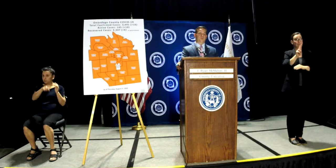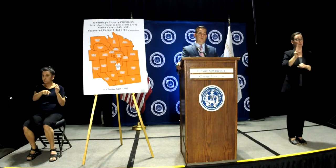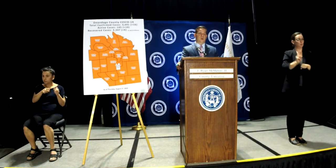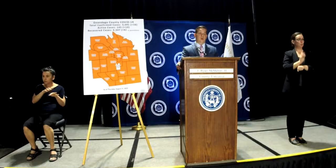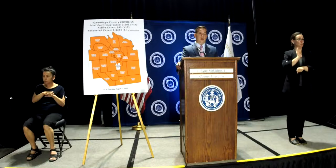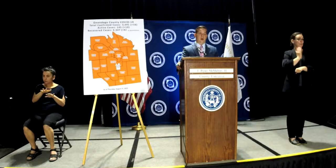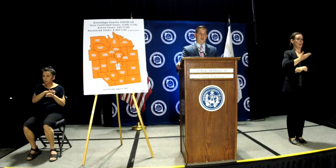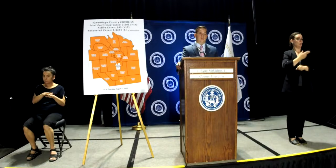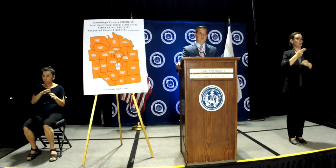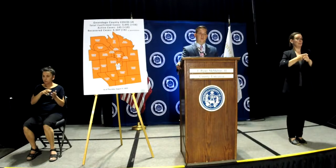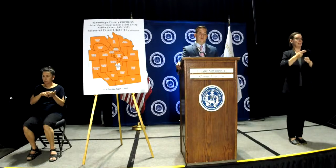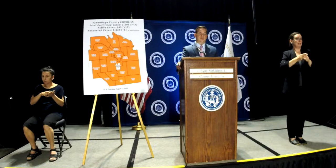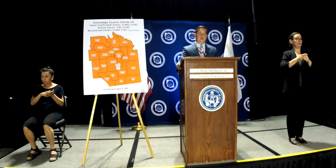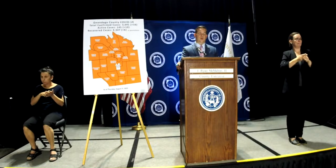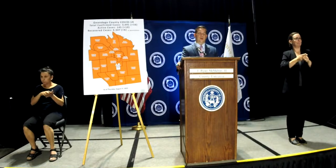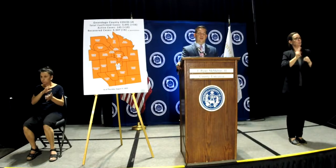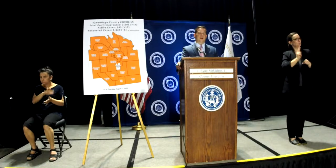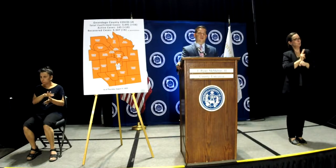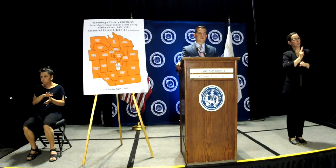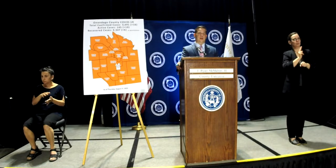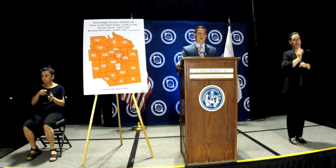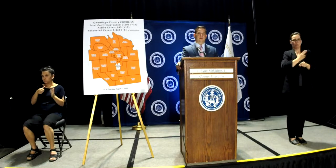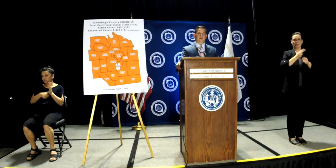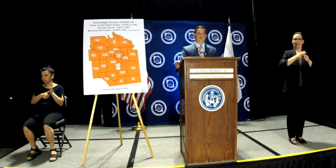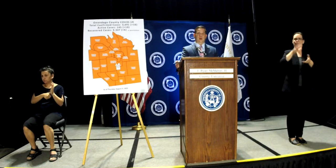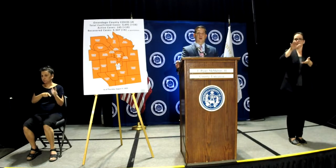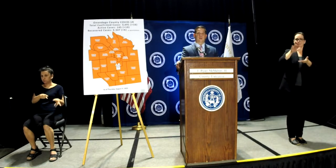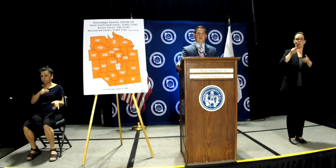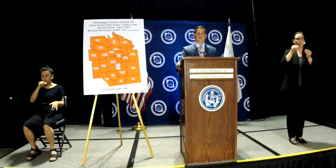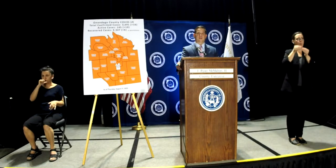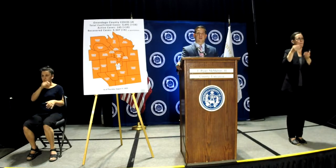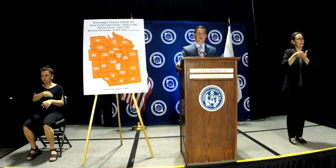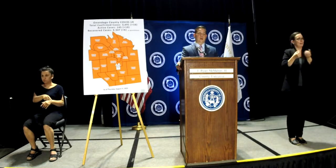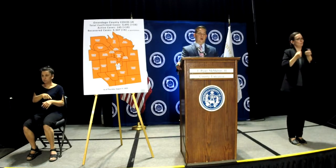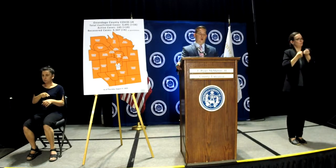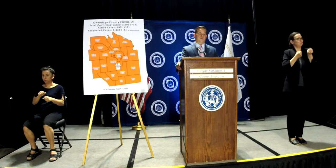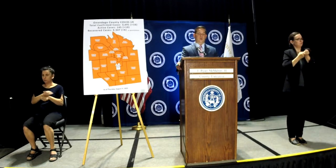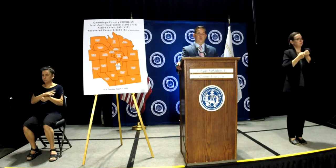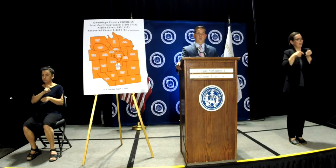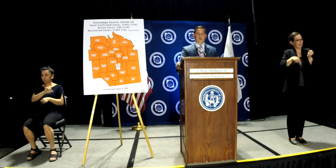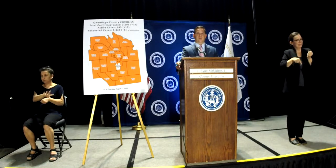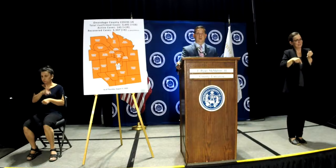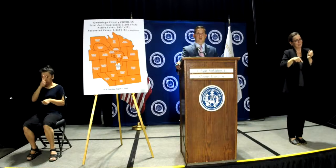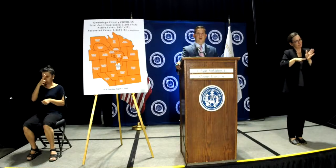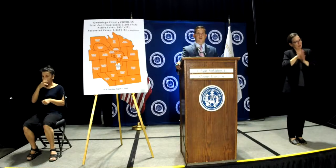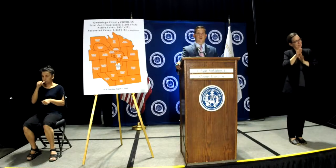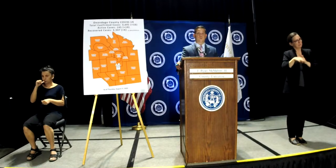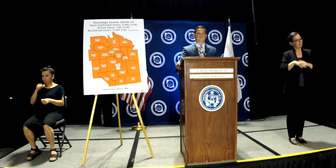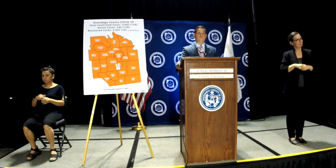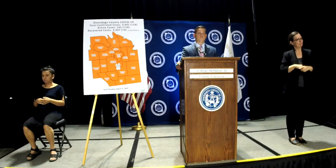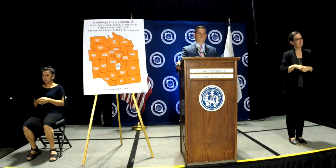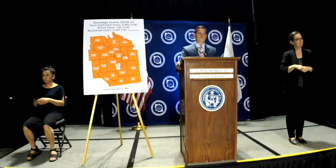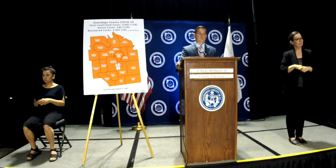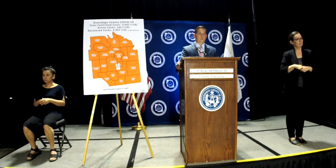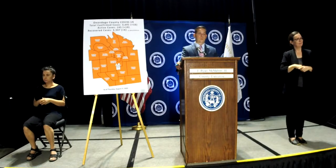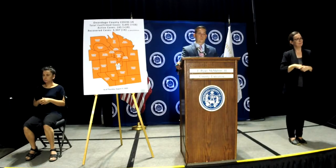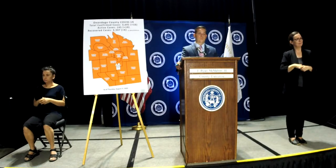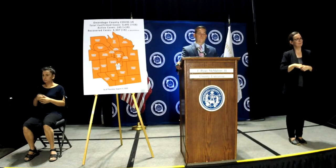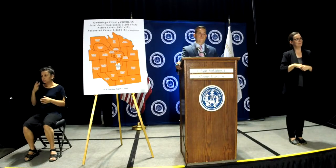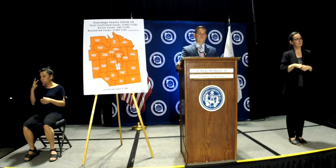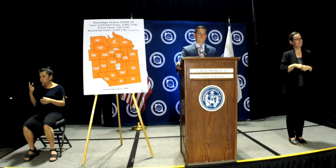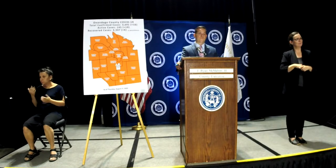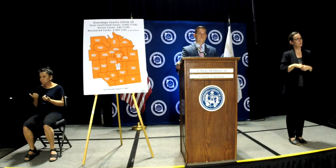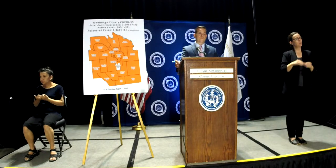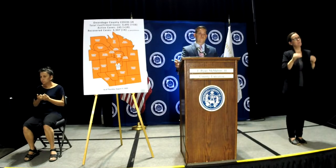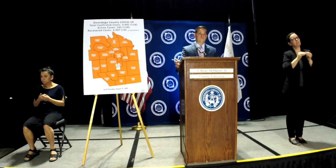people as an early detection sign. That's what I like to see. Hopefully we'll be able to update you on that soon. The child care